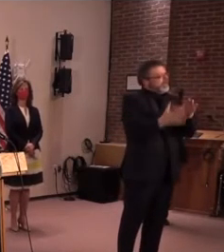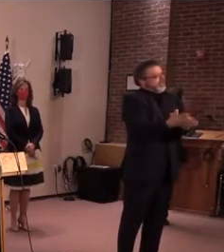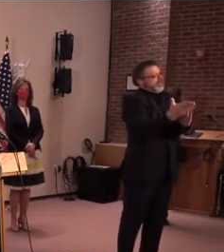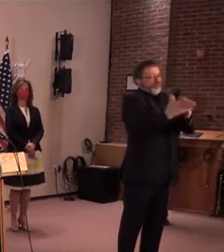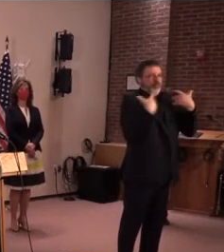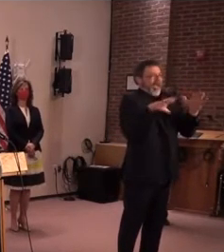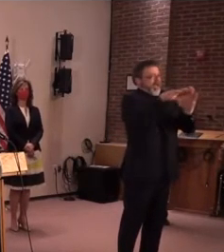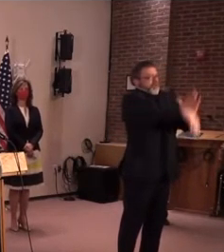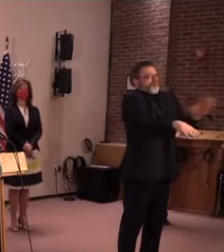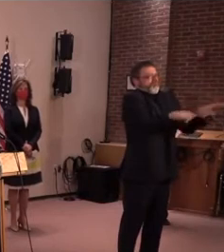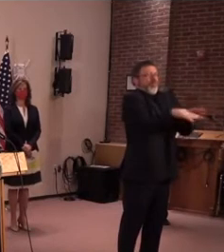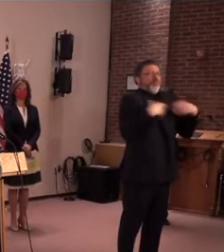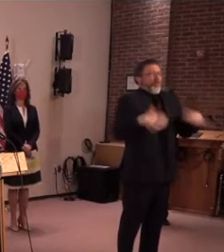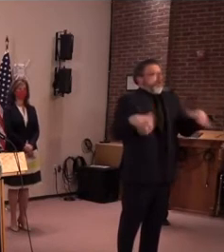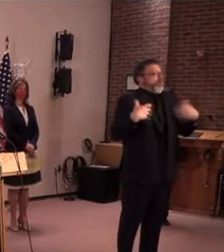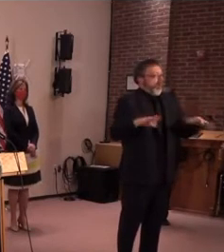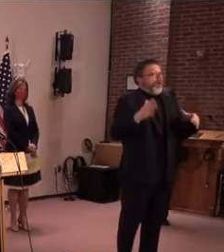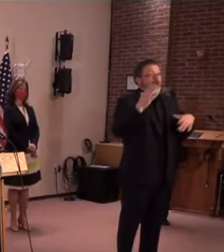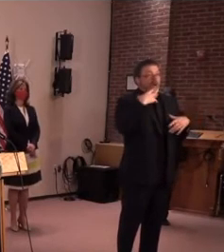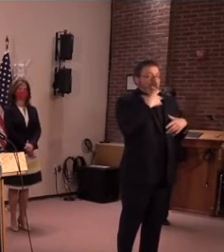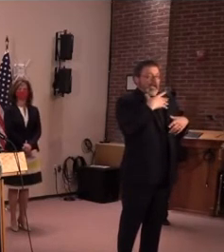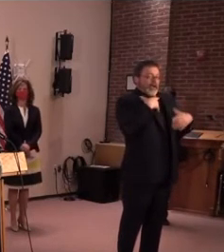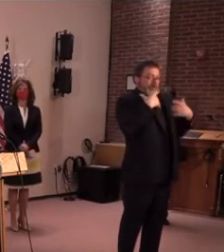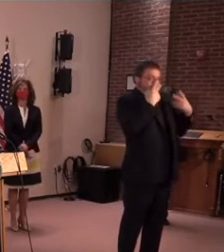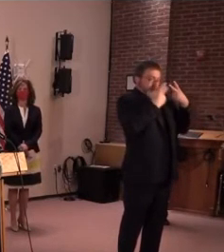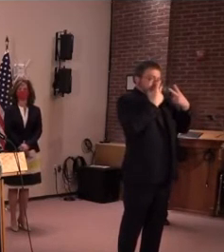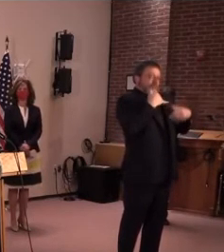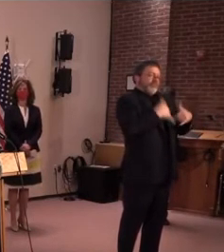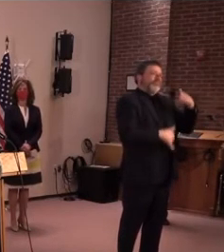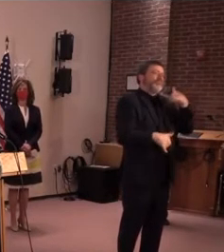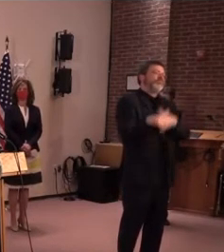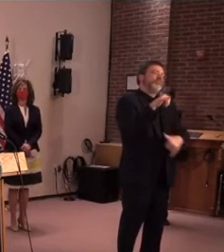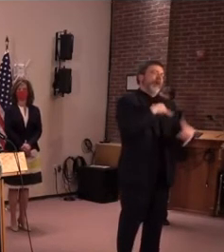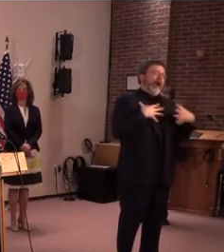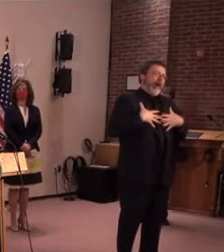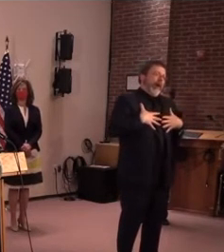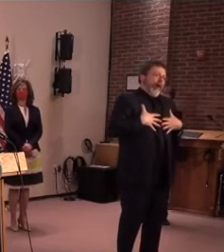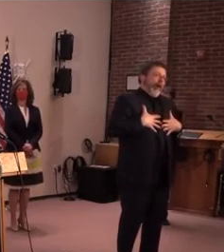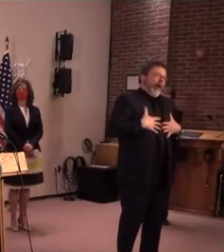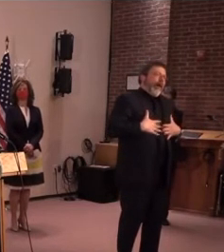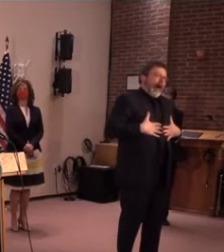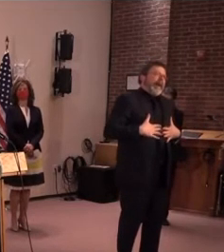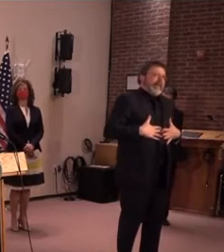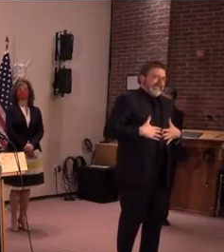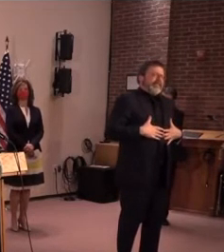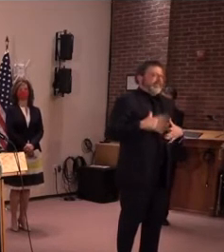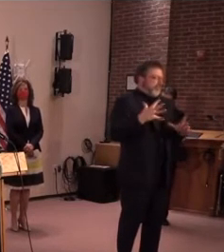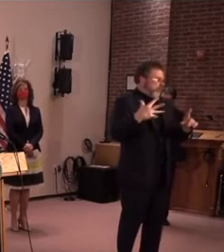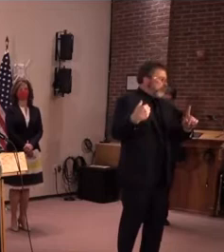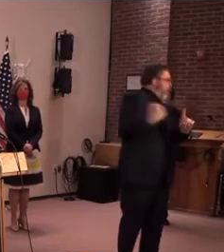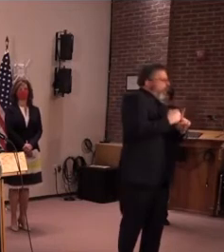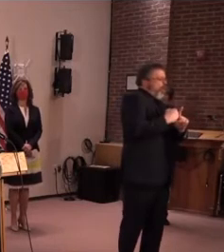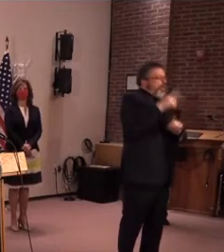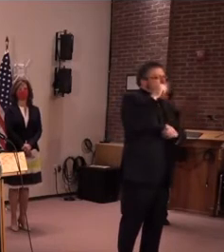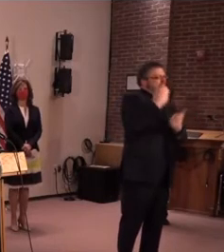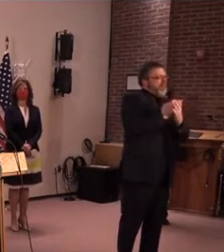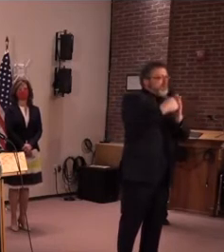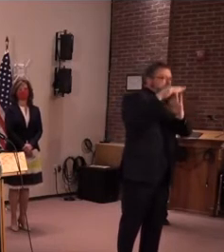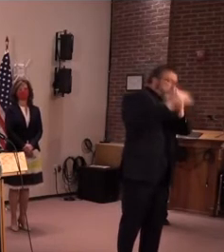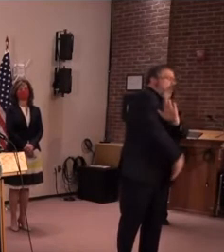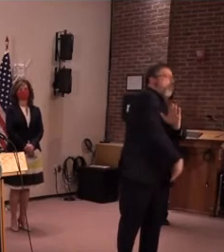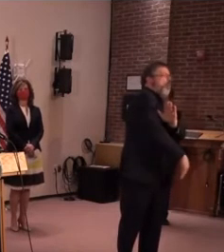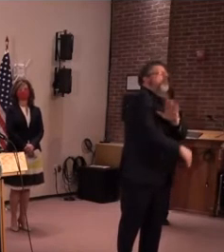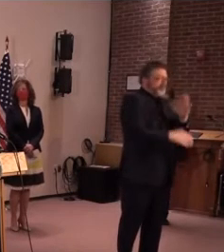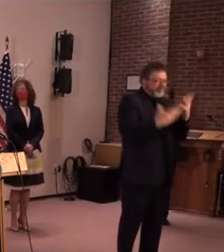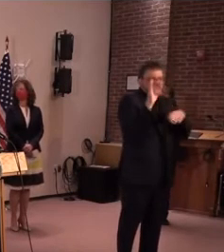the impact this virus has had on our economy and our beloved Vermont small businesses and industries.